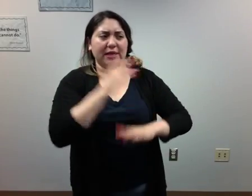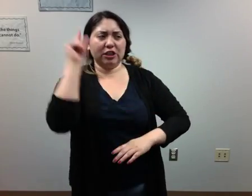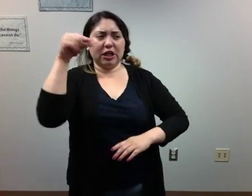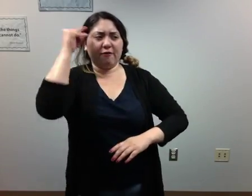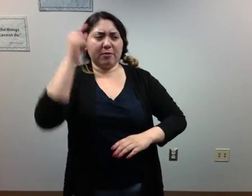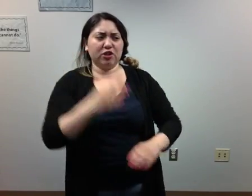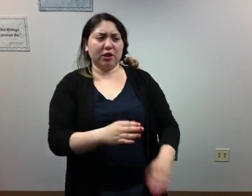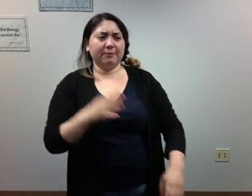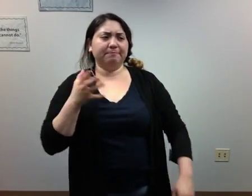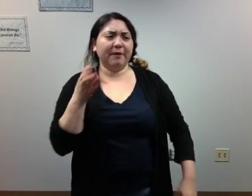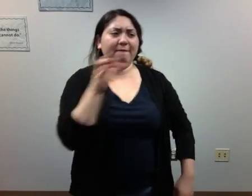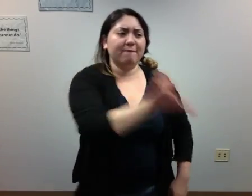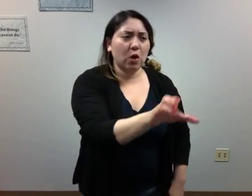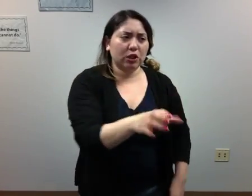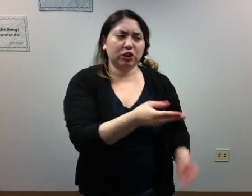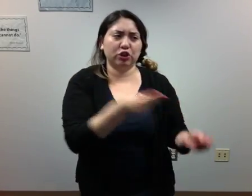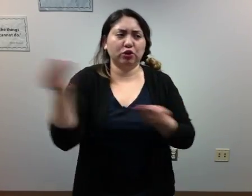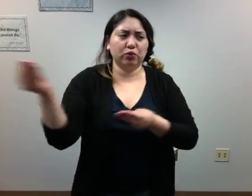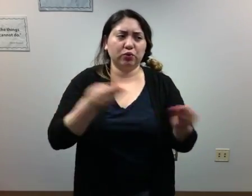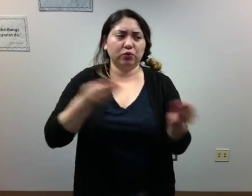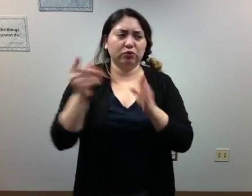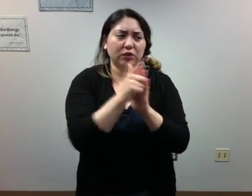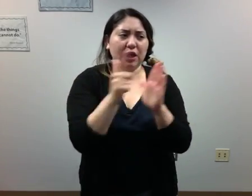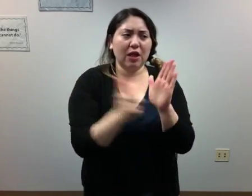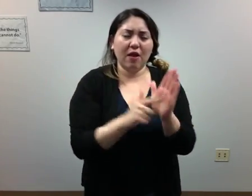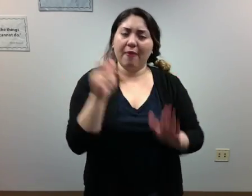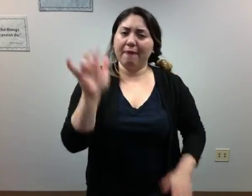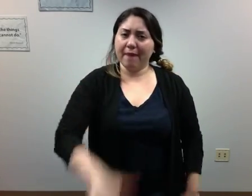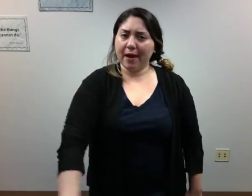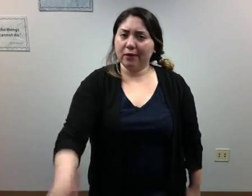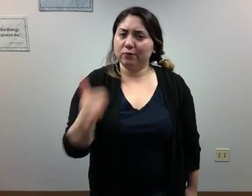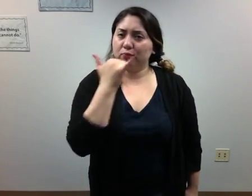our trade laws, and that is wrong.